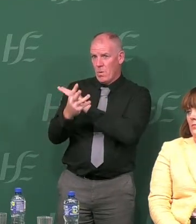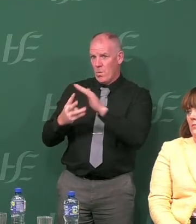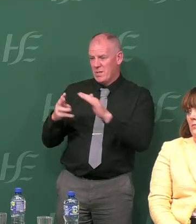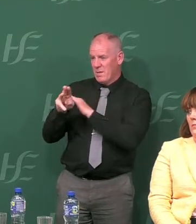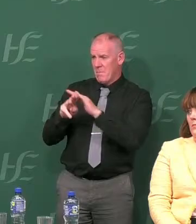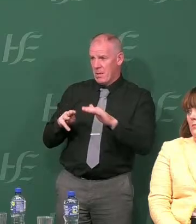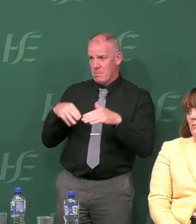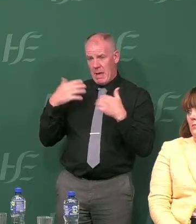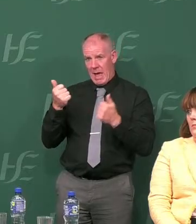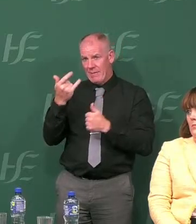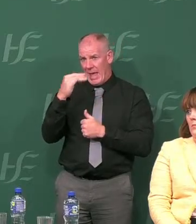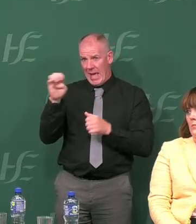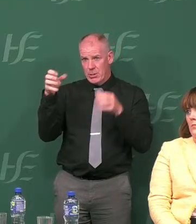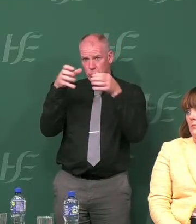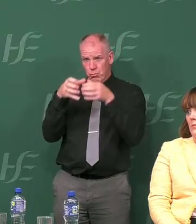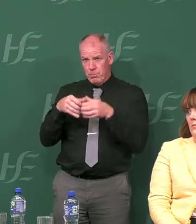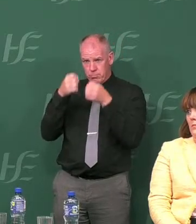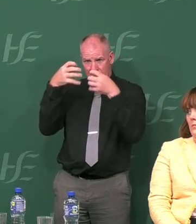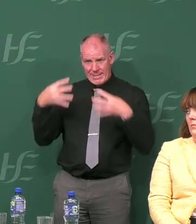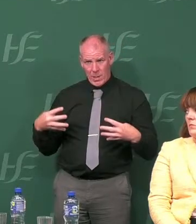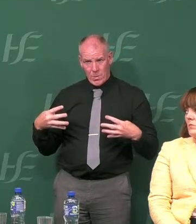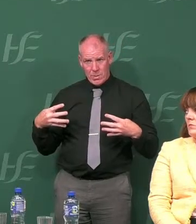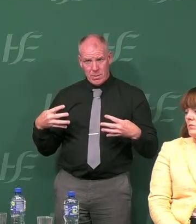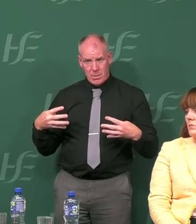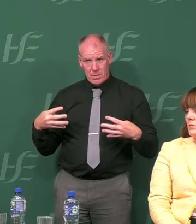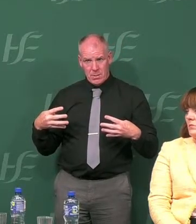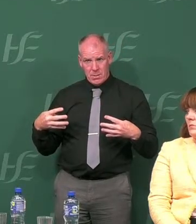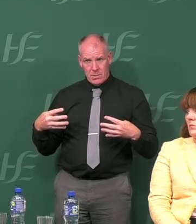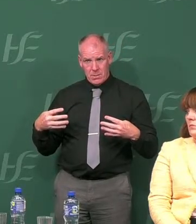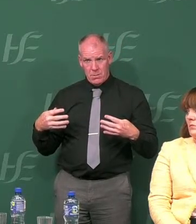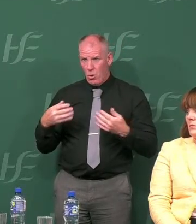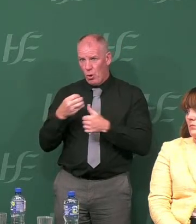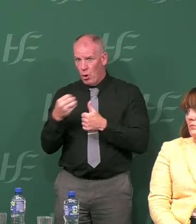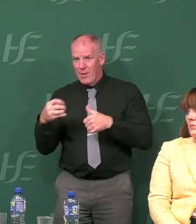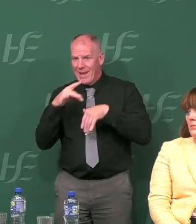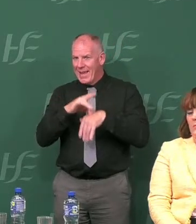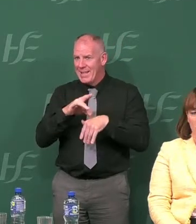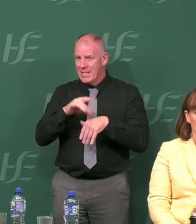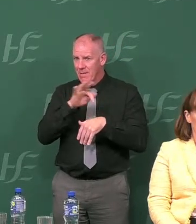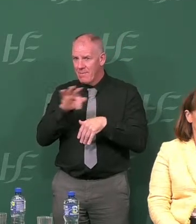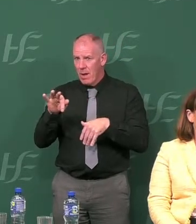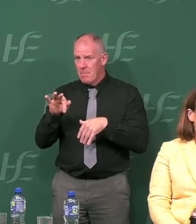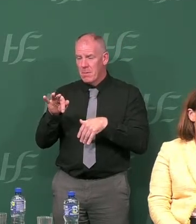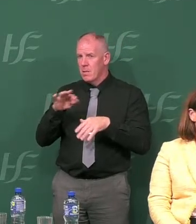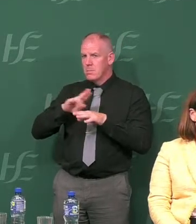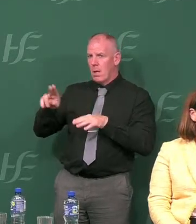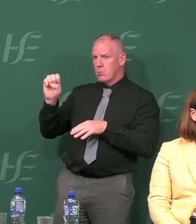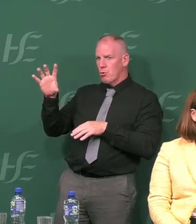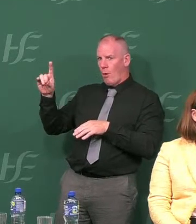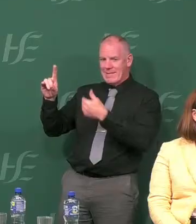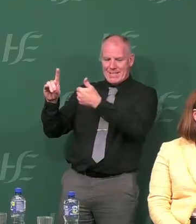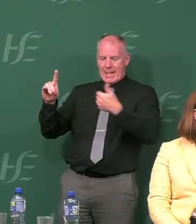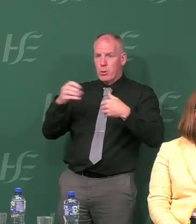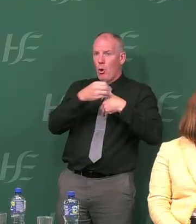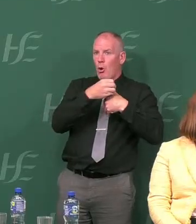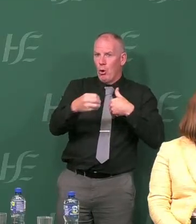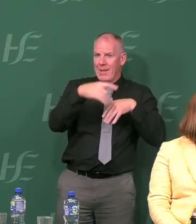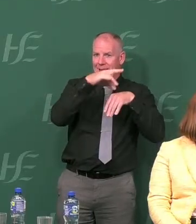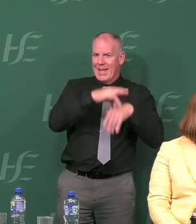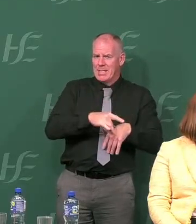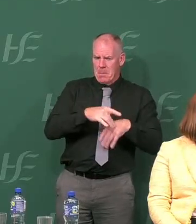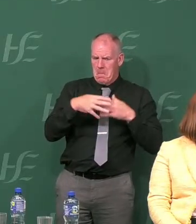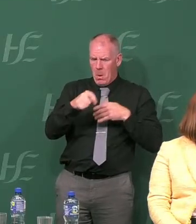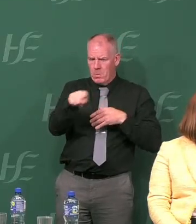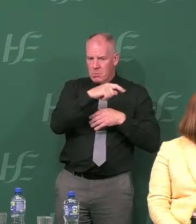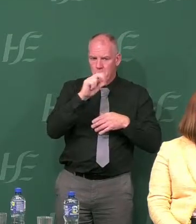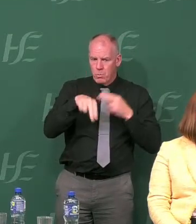or months. Do we have an age profile or a breakdown of underlying conditions in those? Because obviously, if the vast majority of those are people who are